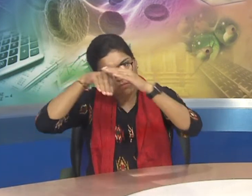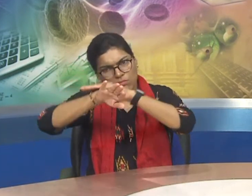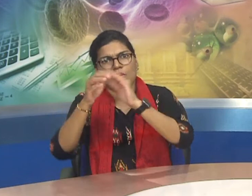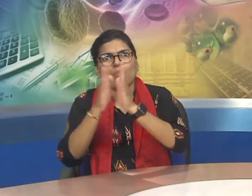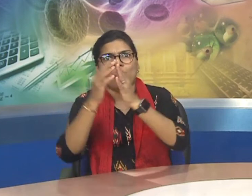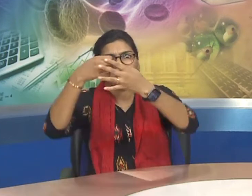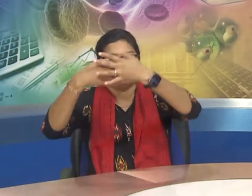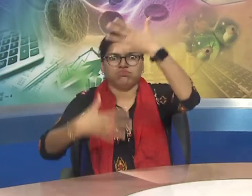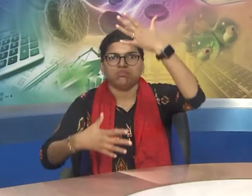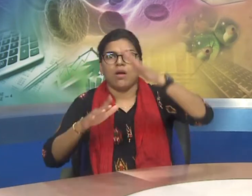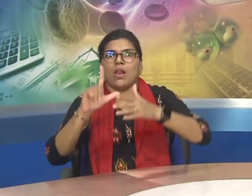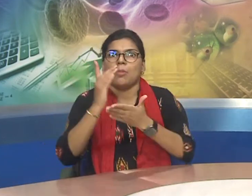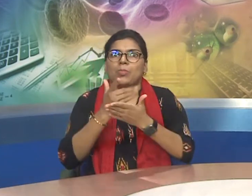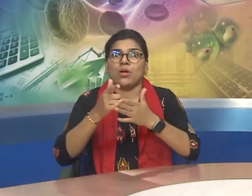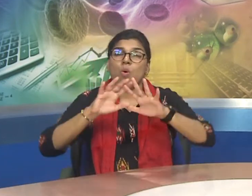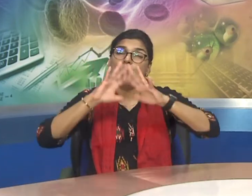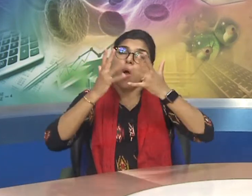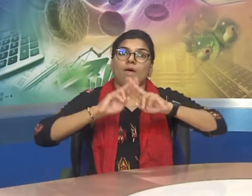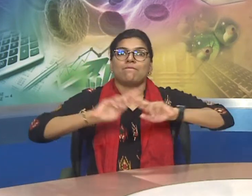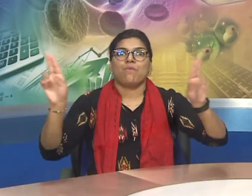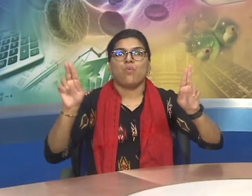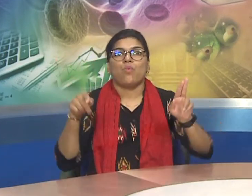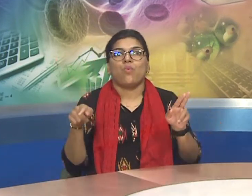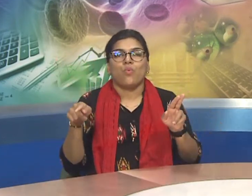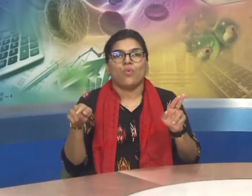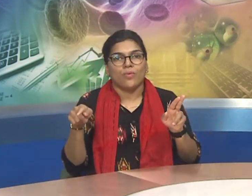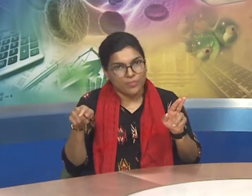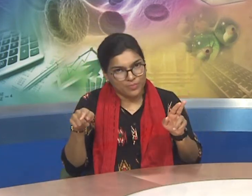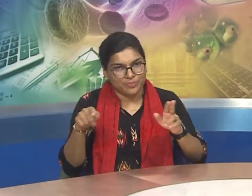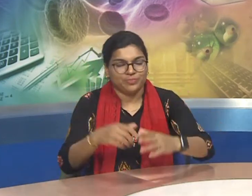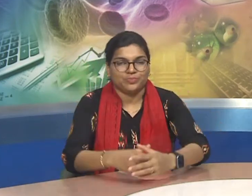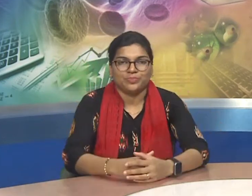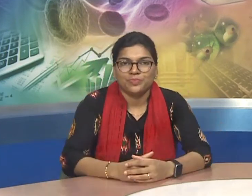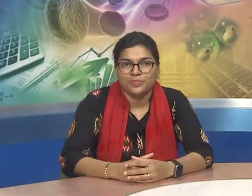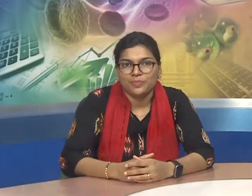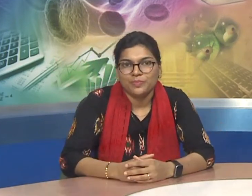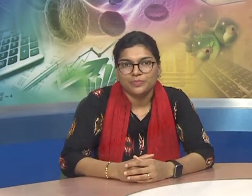users use the library in an easy way.